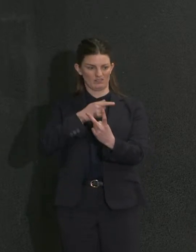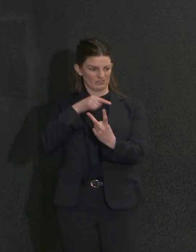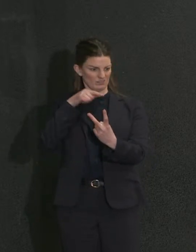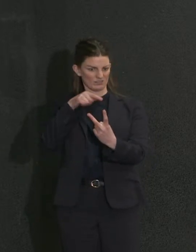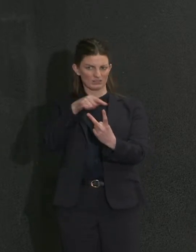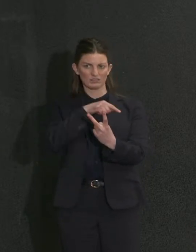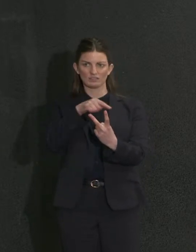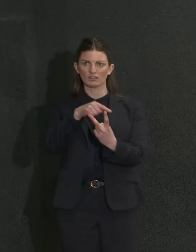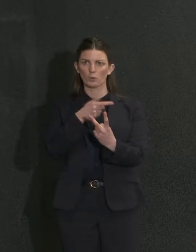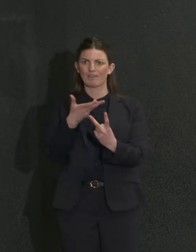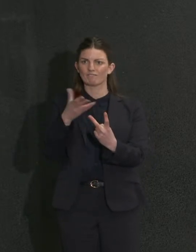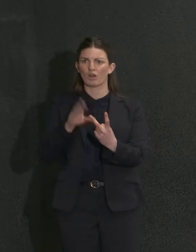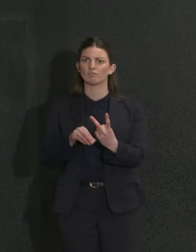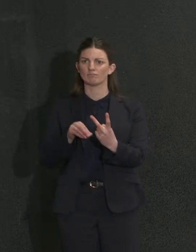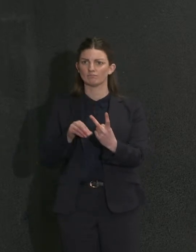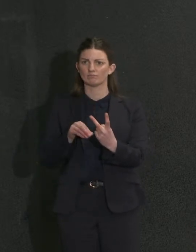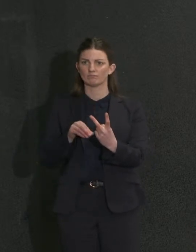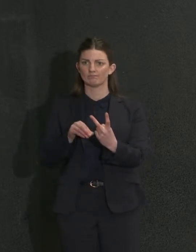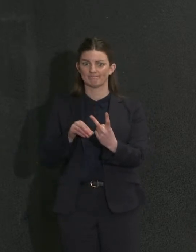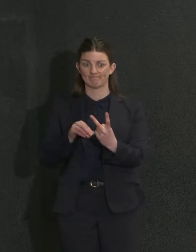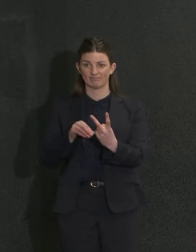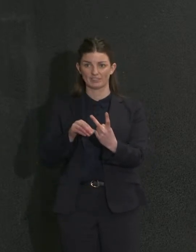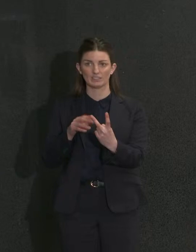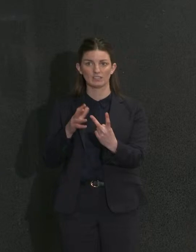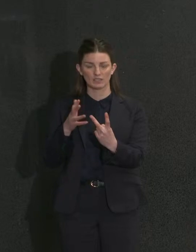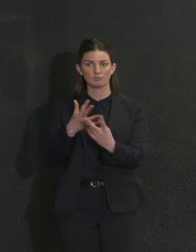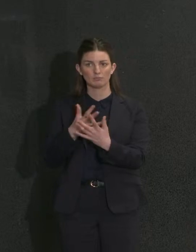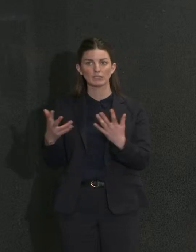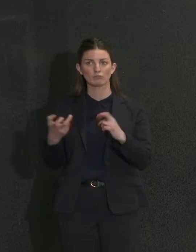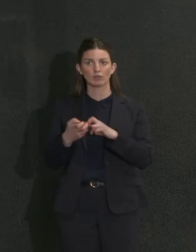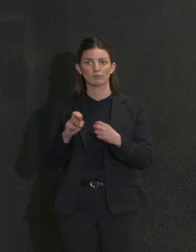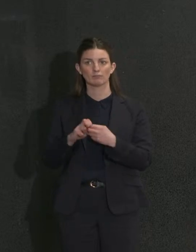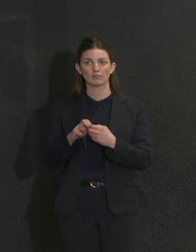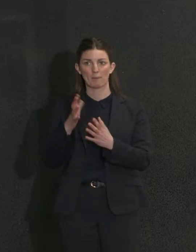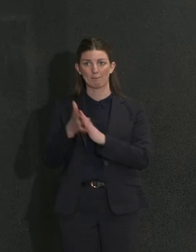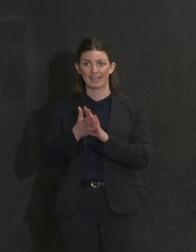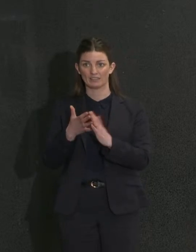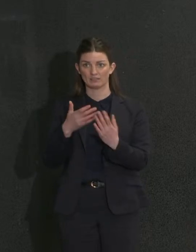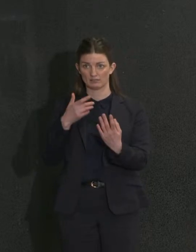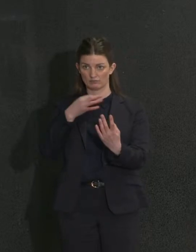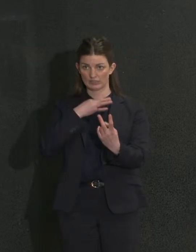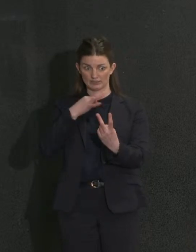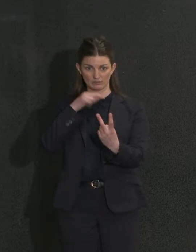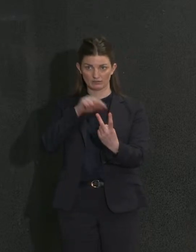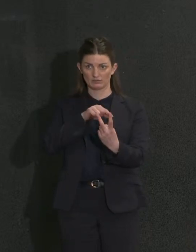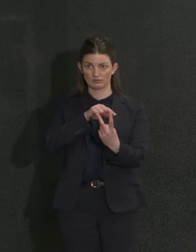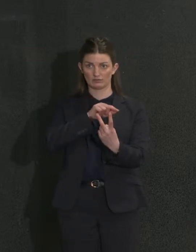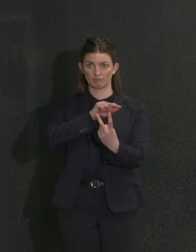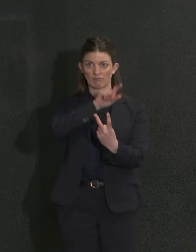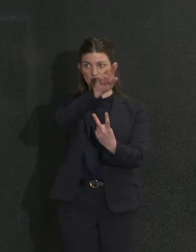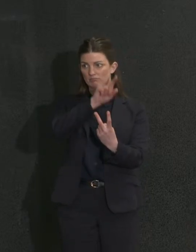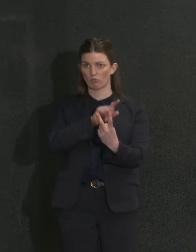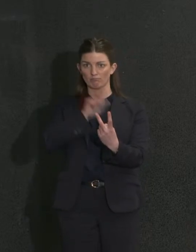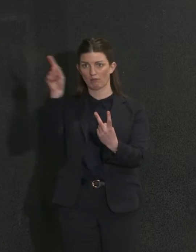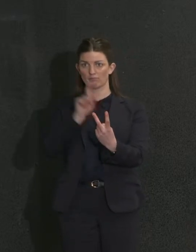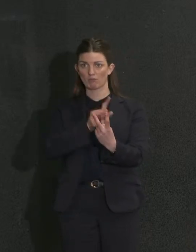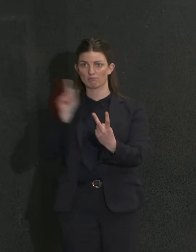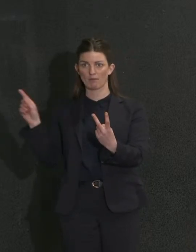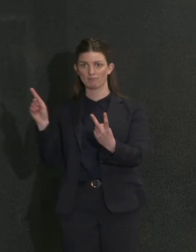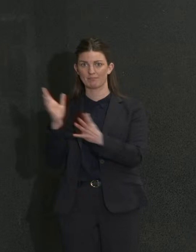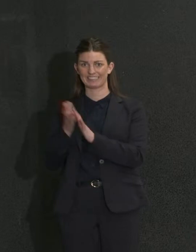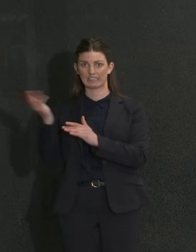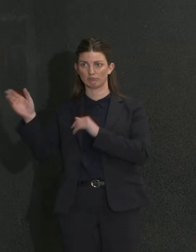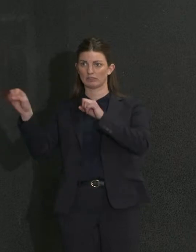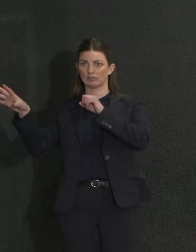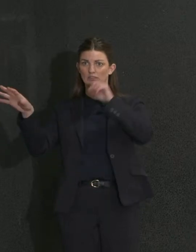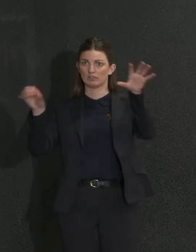know who they've given it to. And on that basis, everyone is at risk. This got to Mildura last time. It's